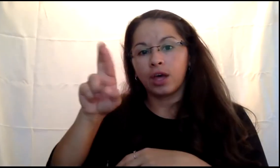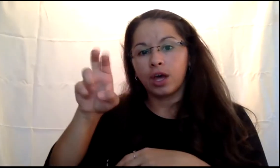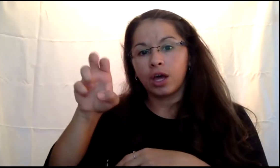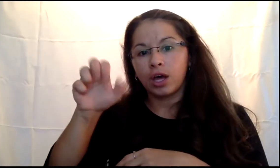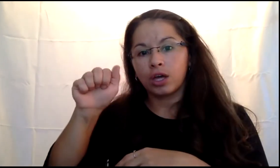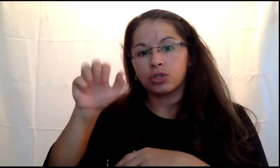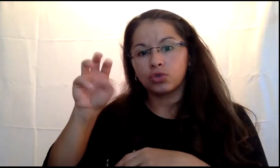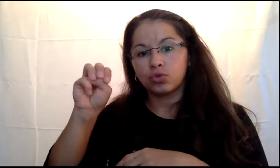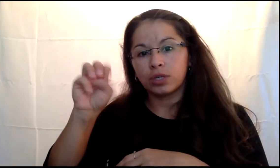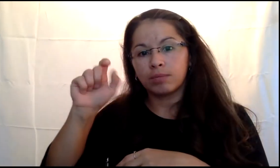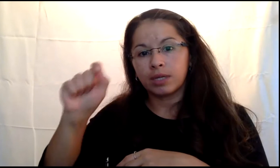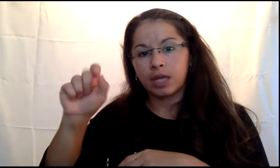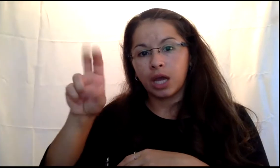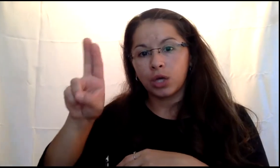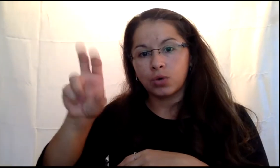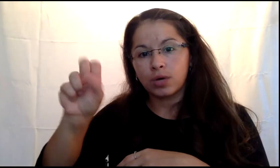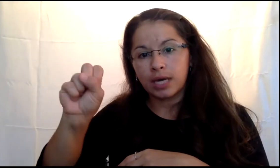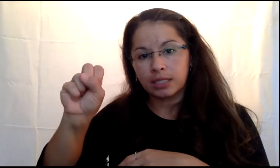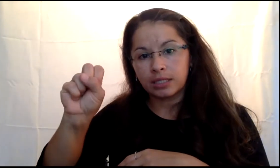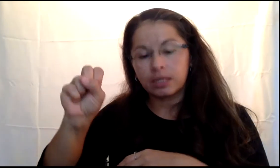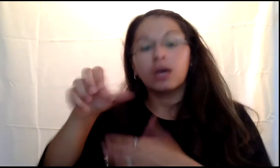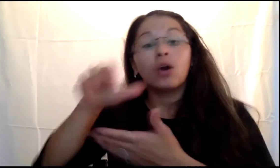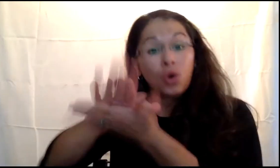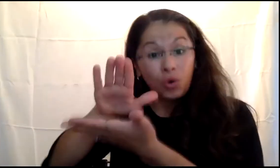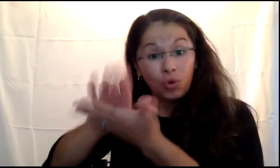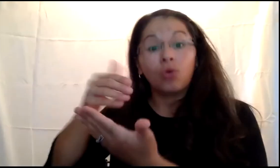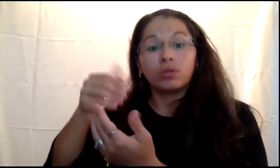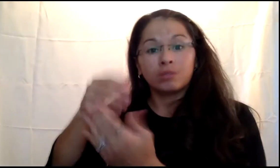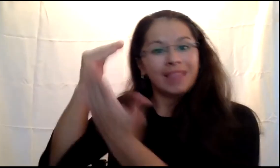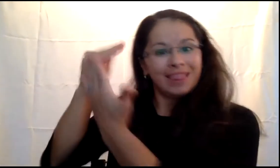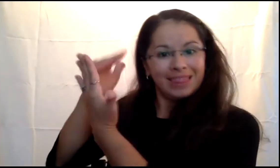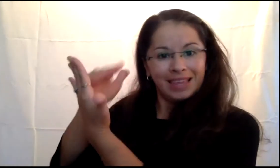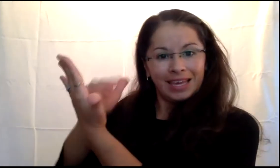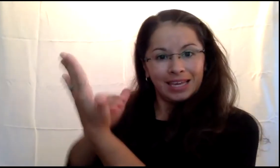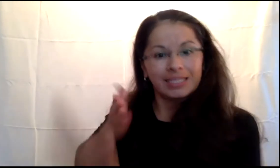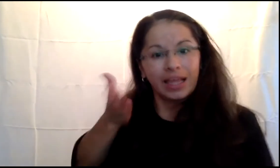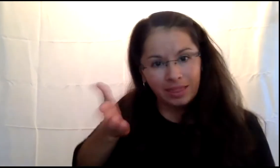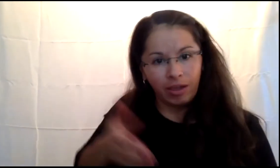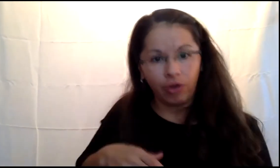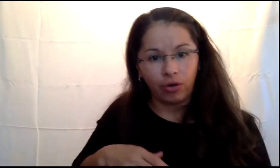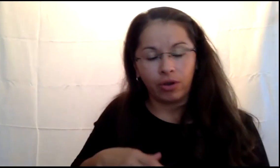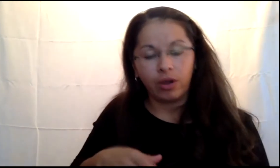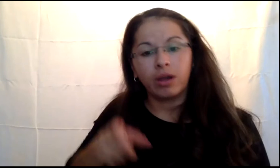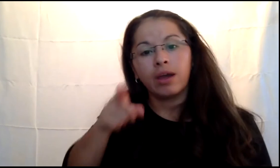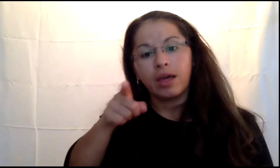and those schools that are listed there. Those are what you used a term,